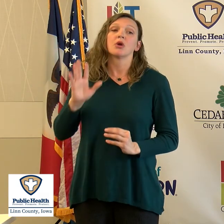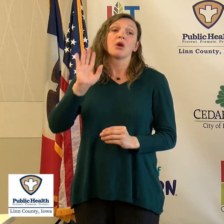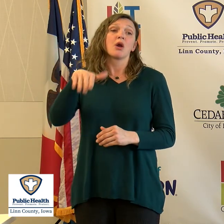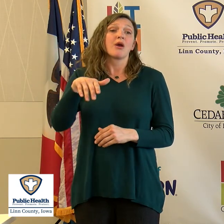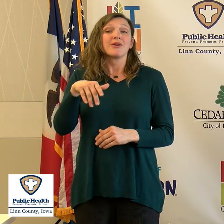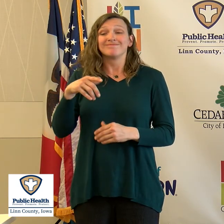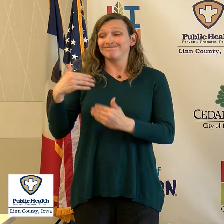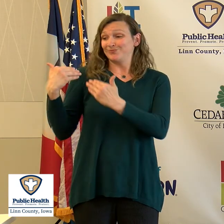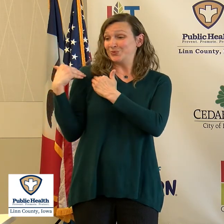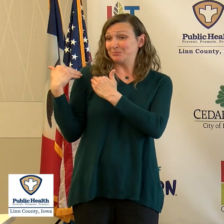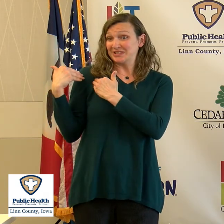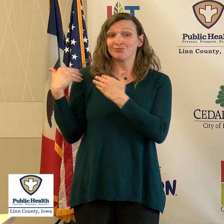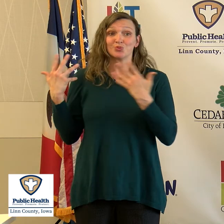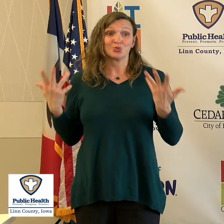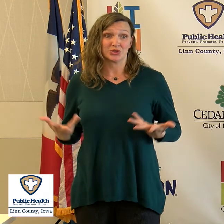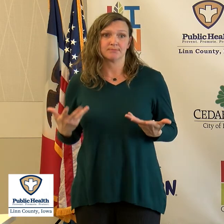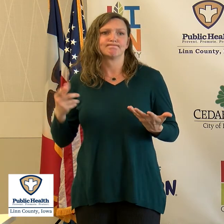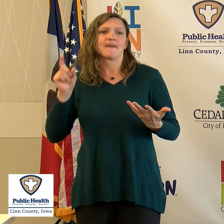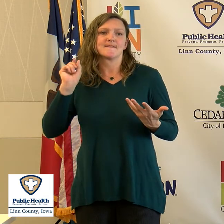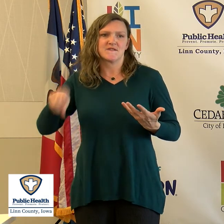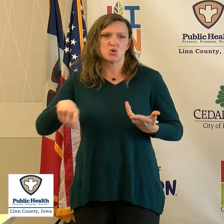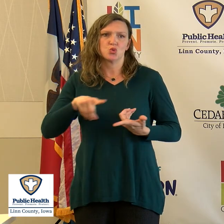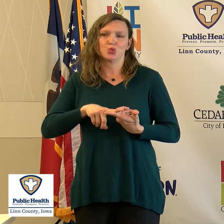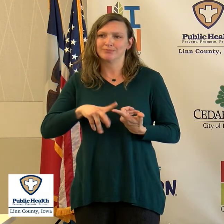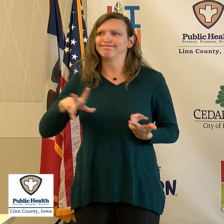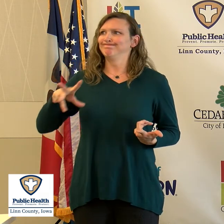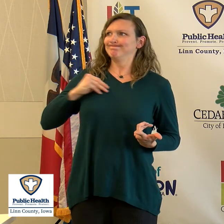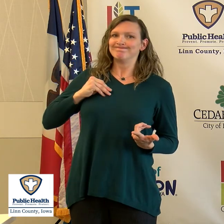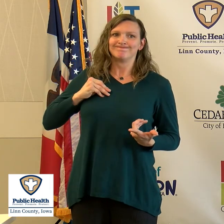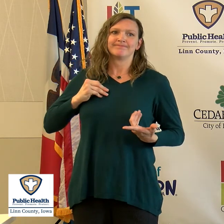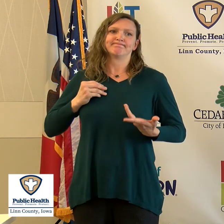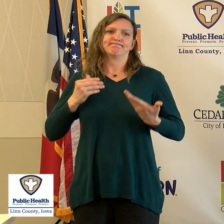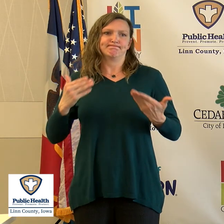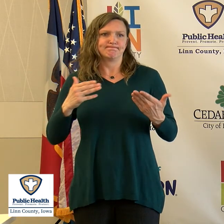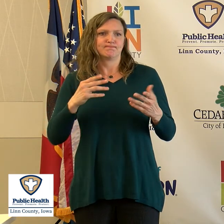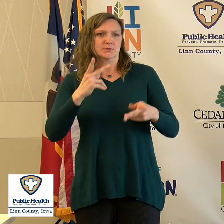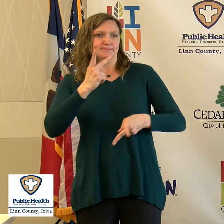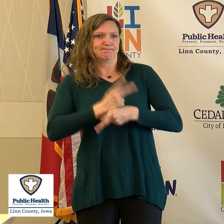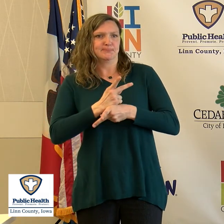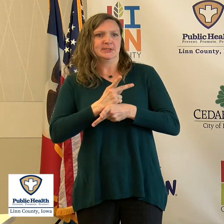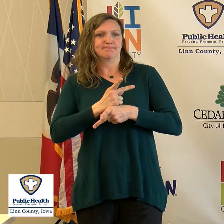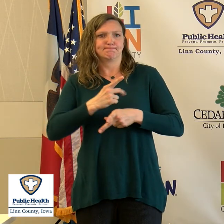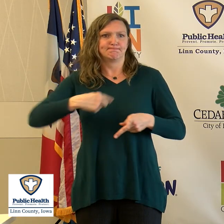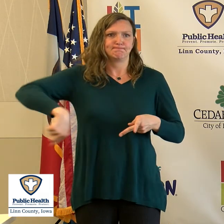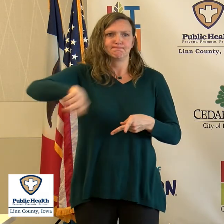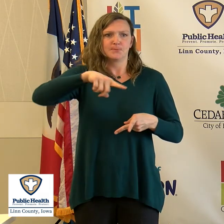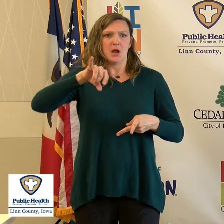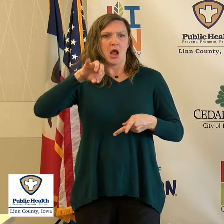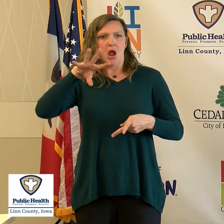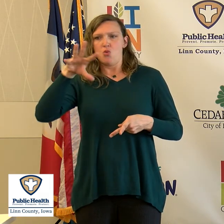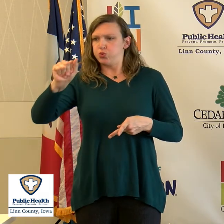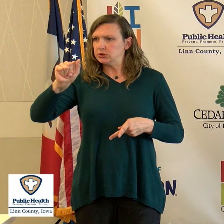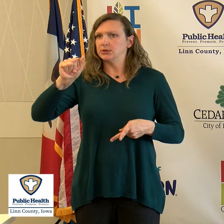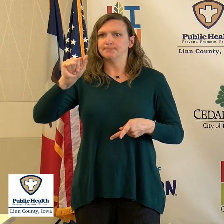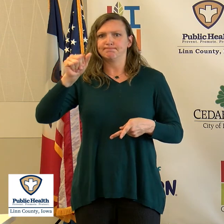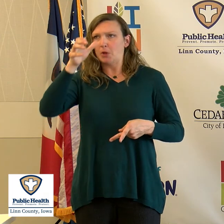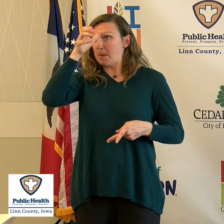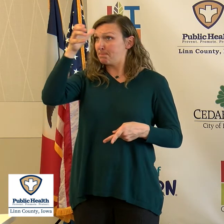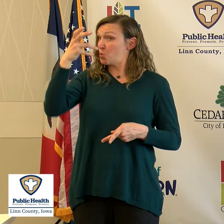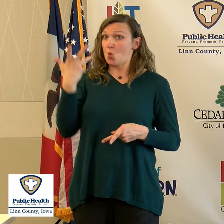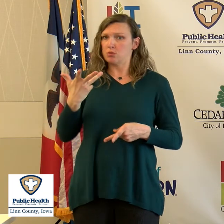our actions. We need to use our Iowan sensibility to protect ourselves and to protect each